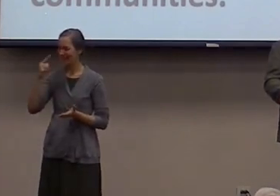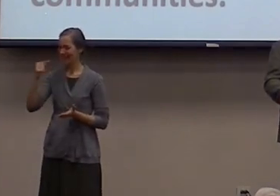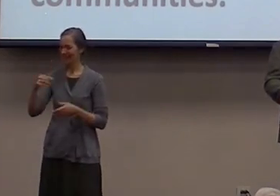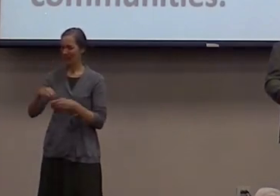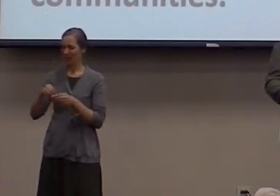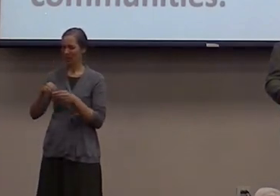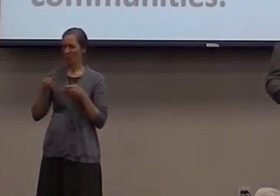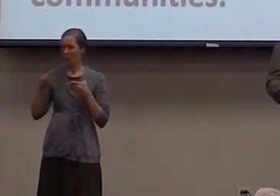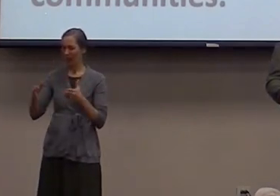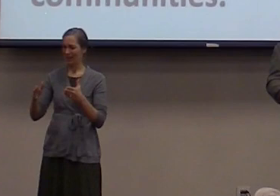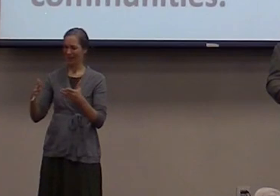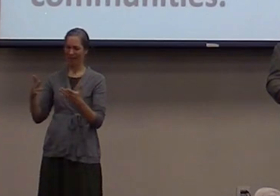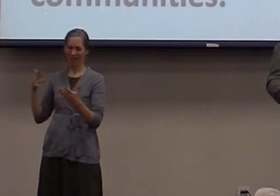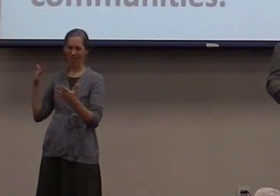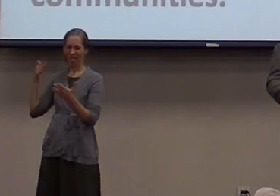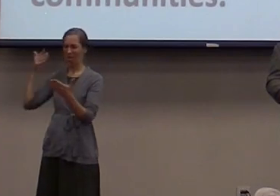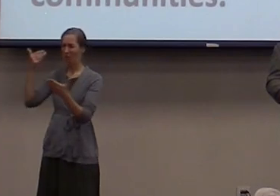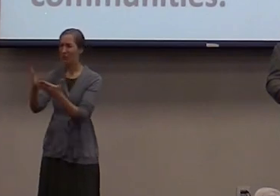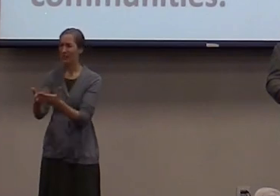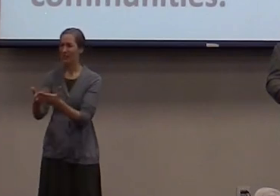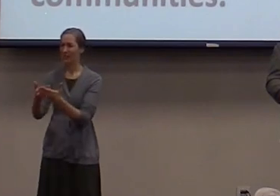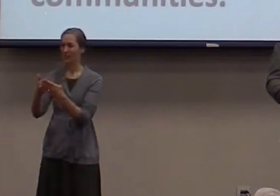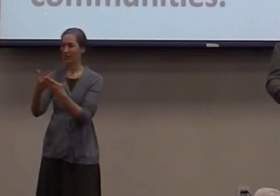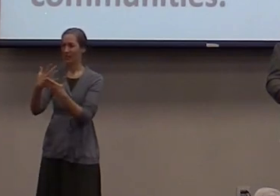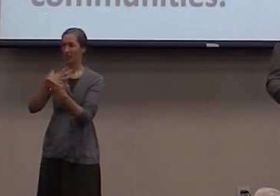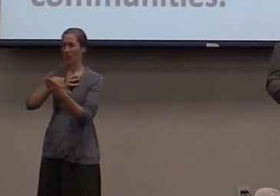even reach the White House.